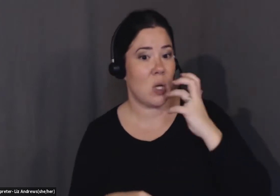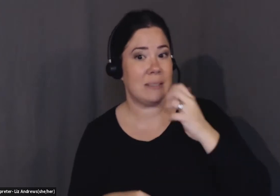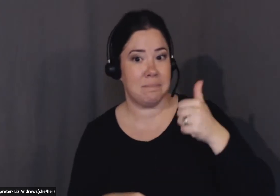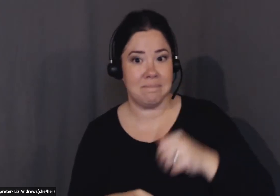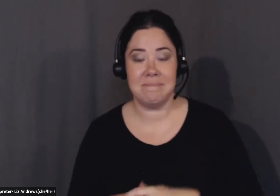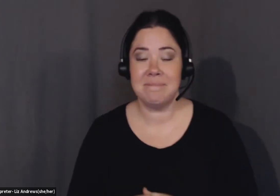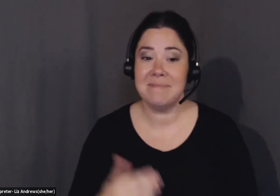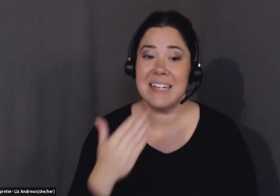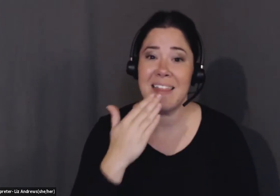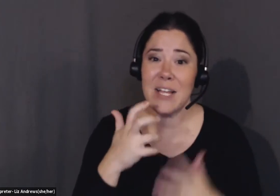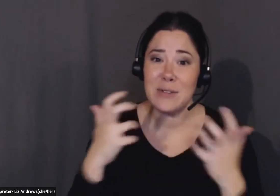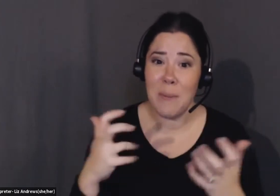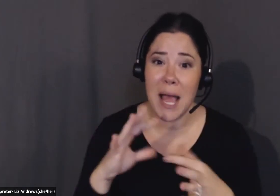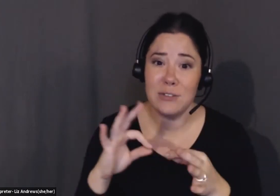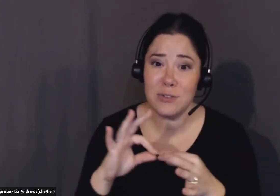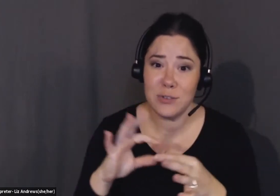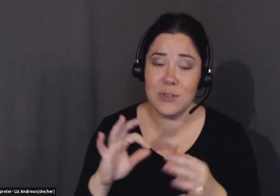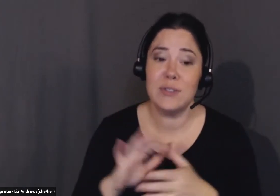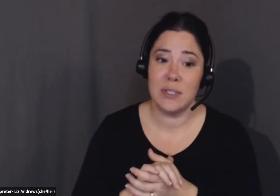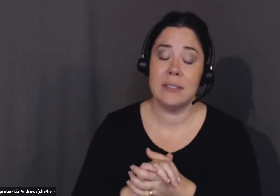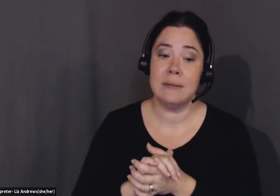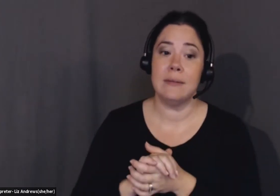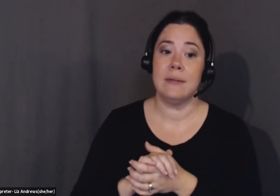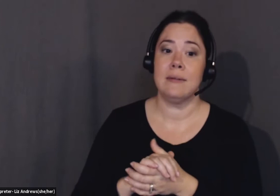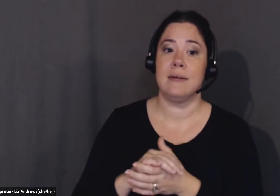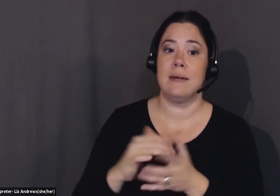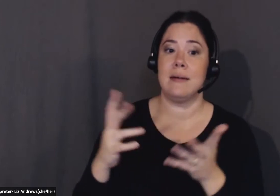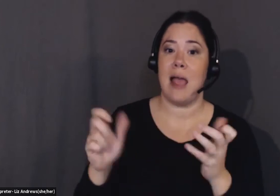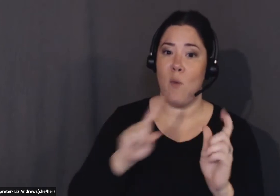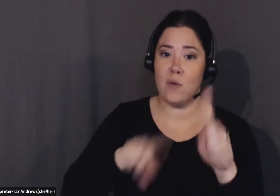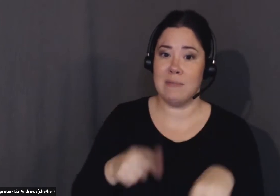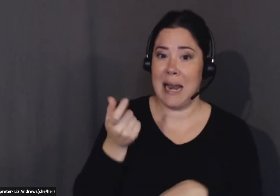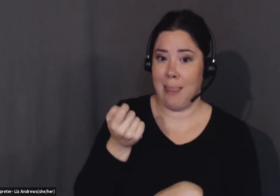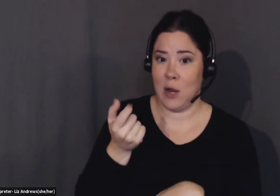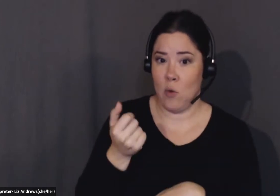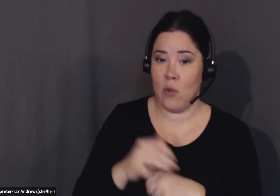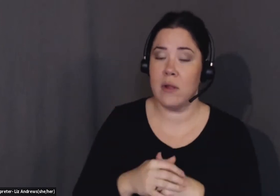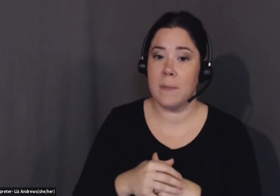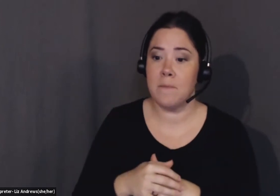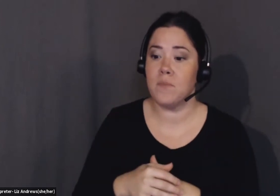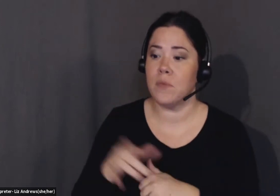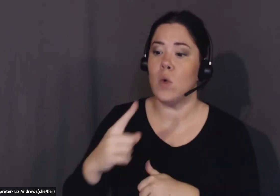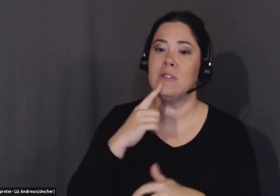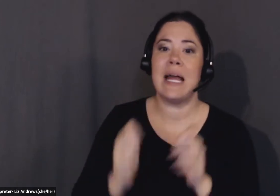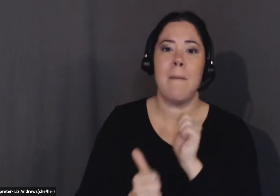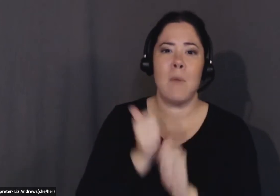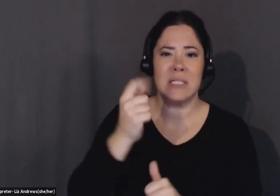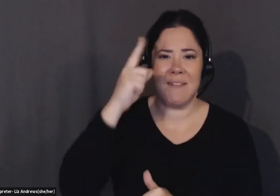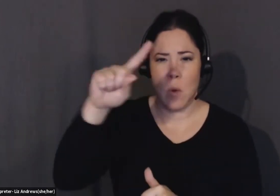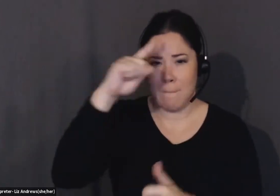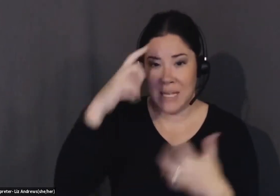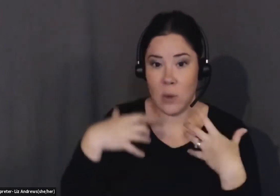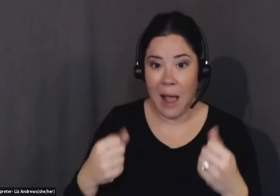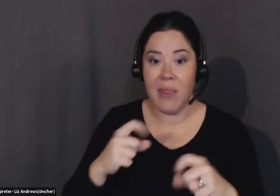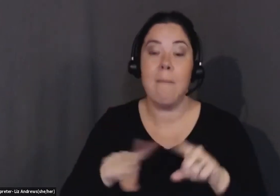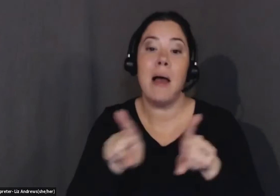Thank you Thank so you. much. And I just wanted to respond a little bit where you said it's mostly for mental health, but then